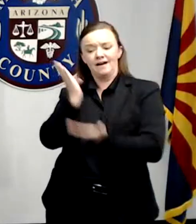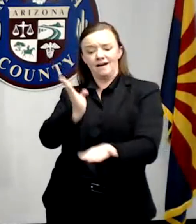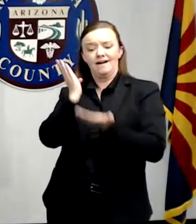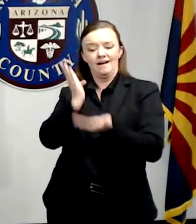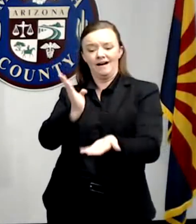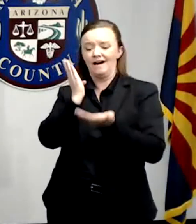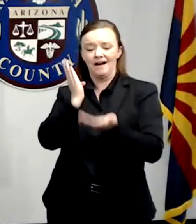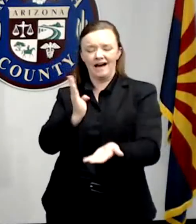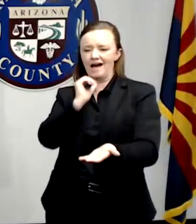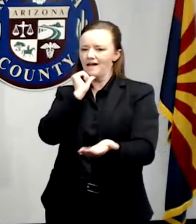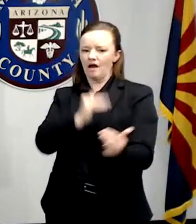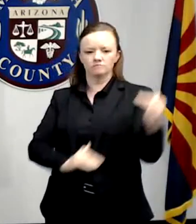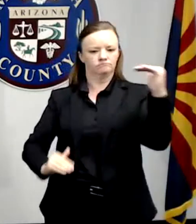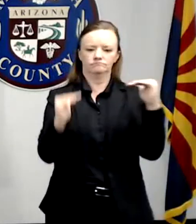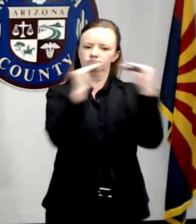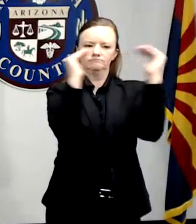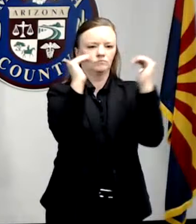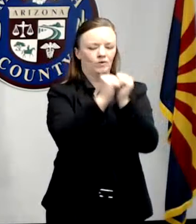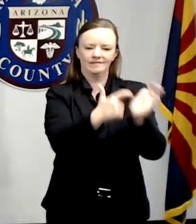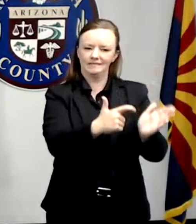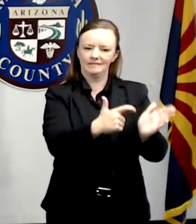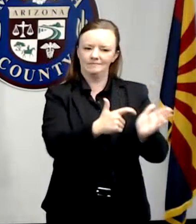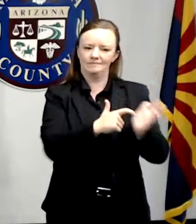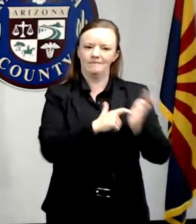with demand.